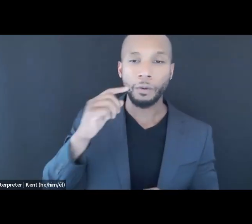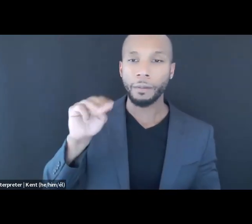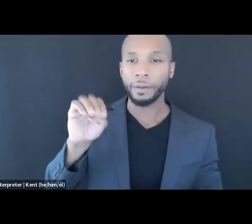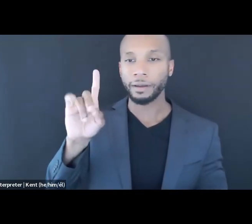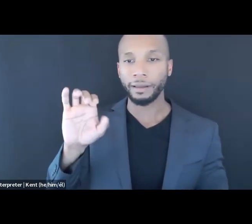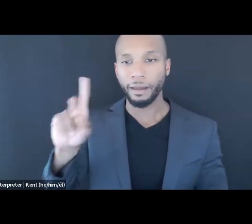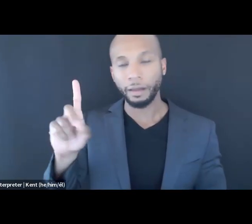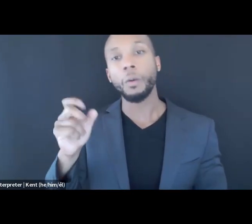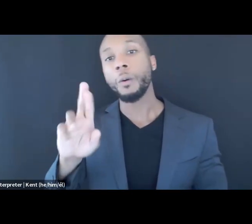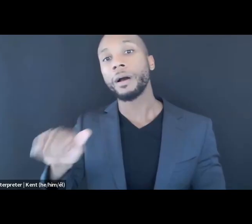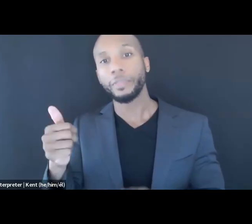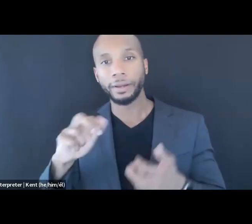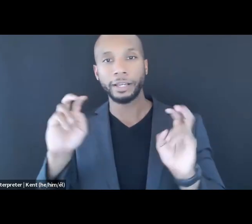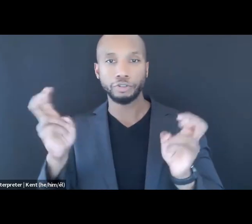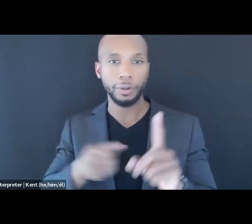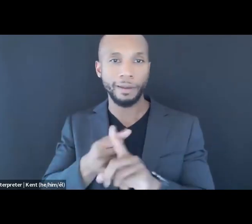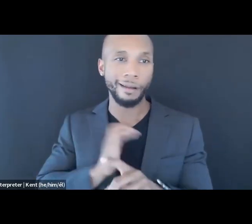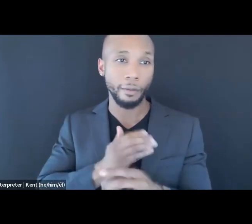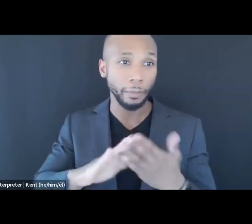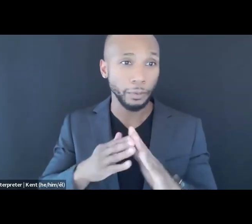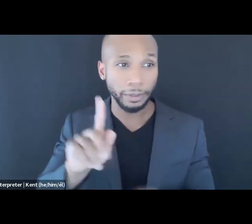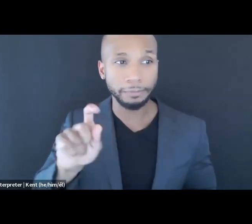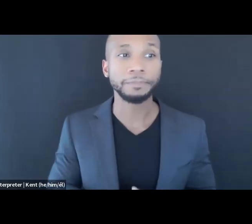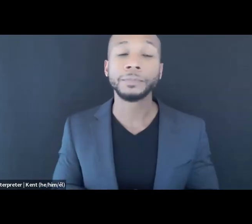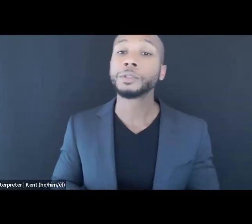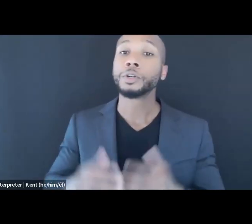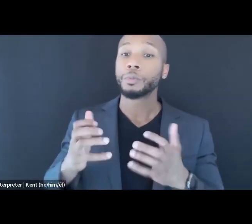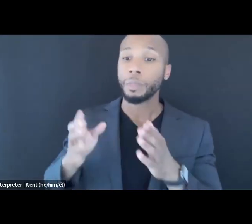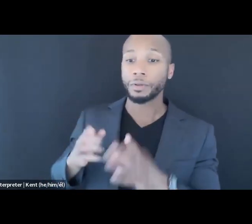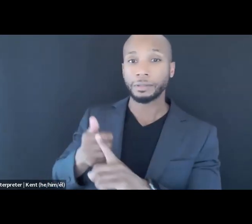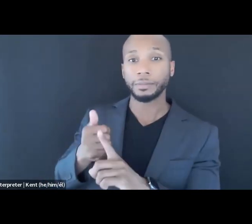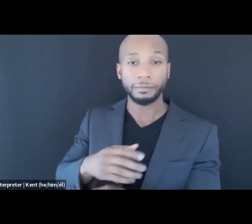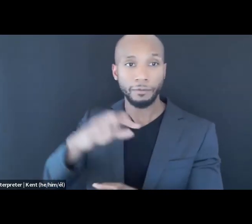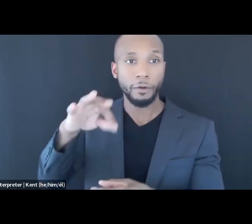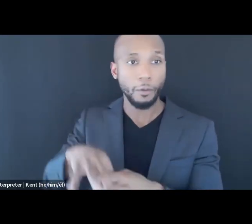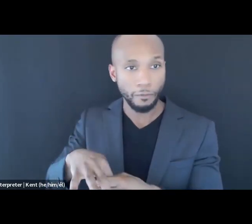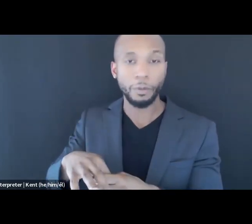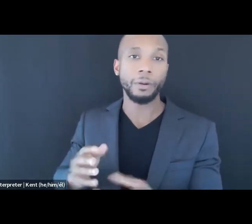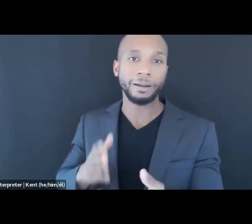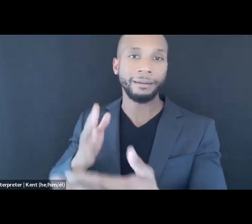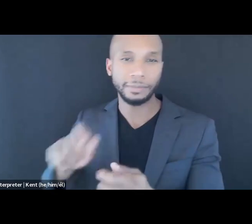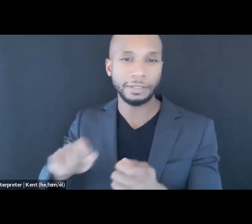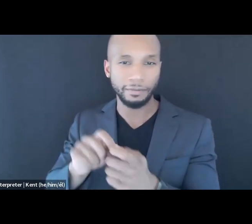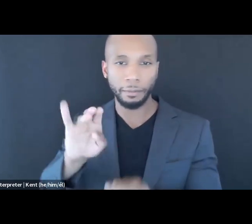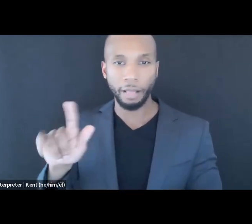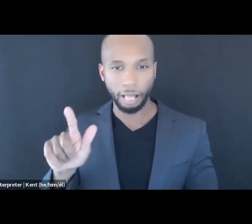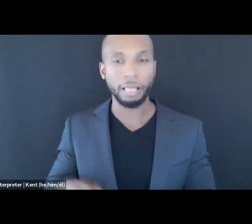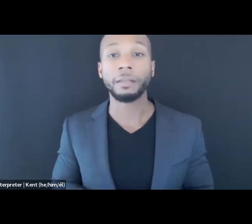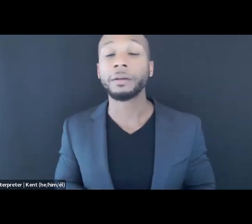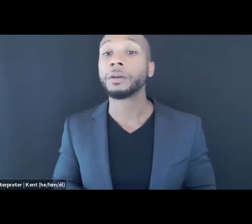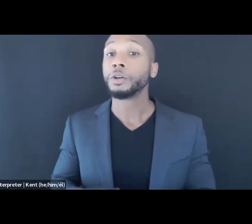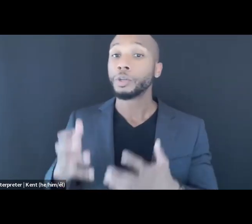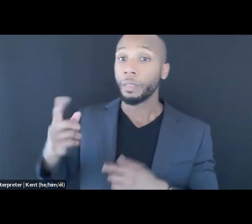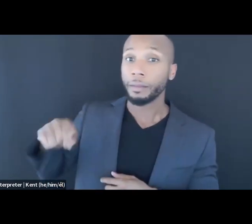Medicaid or another issue impacting our community? Do you want the person to vote for or against a bill? Do you